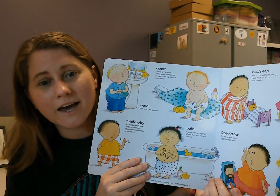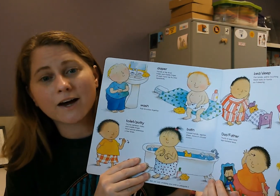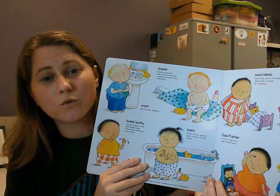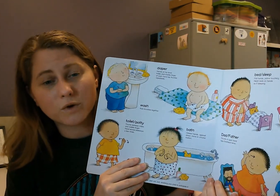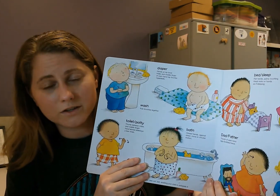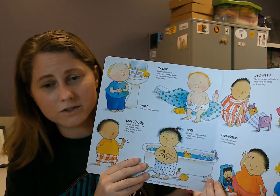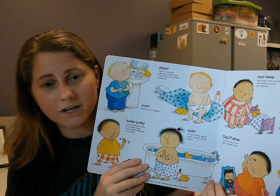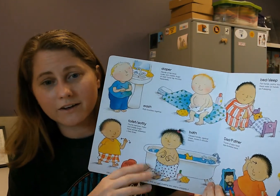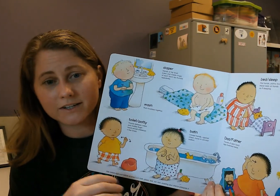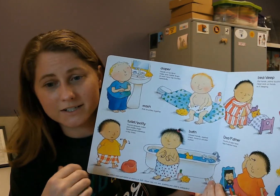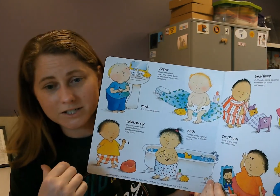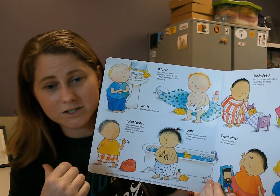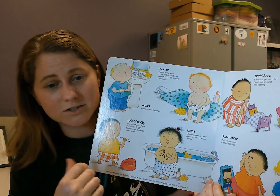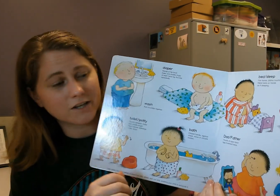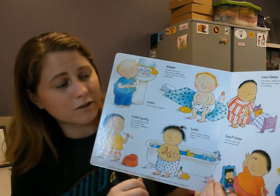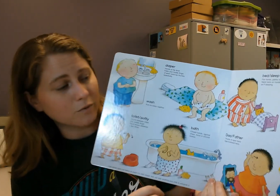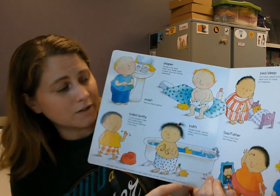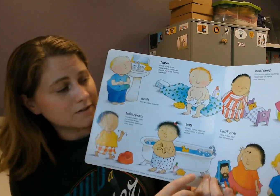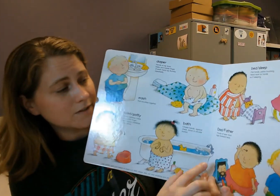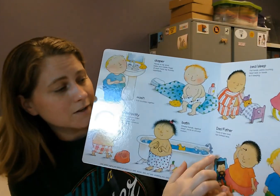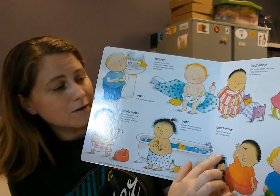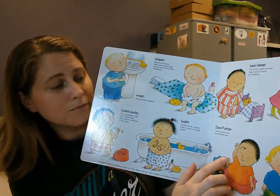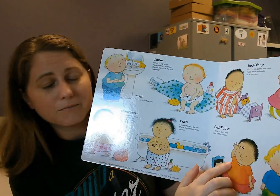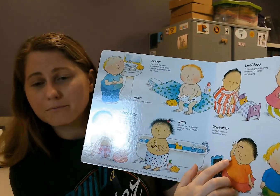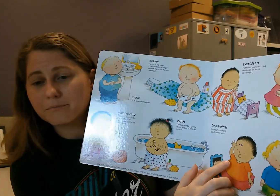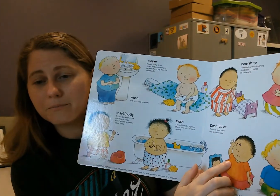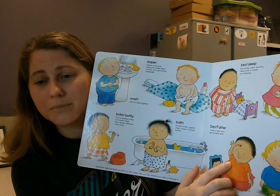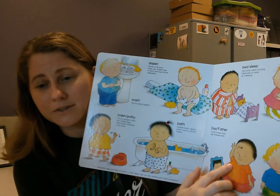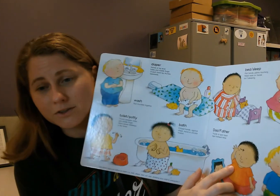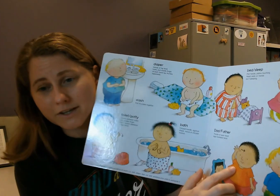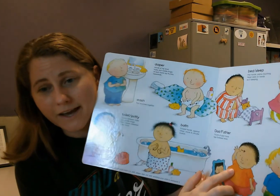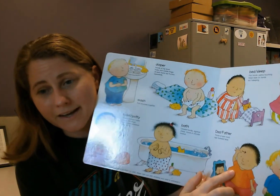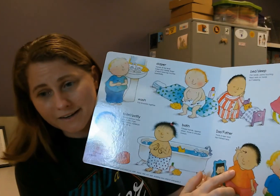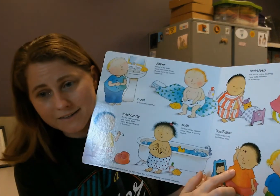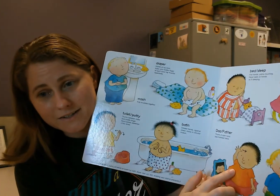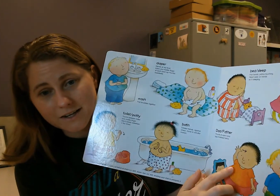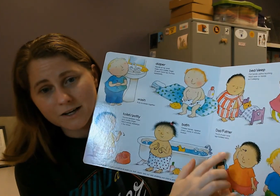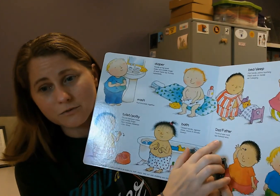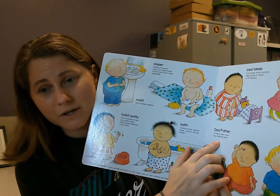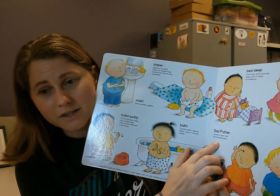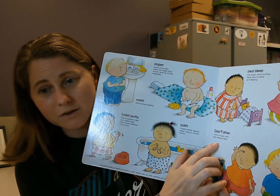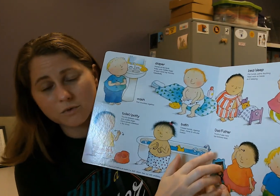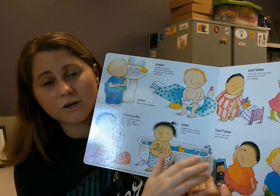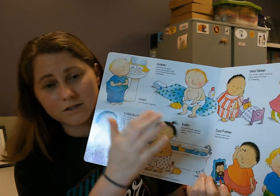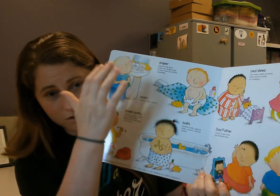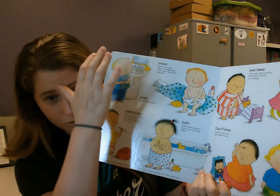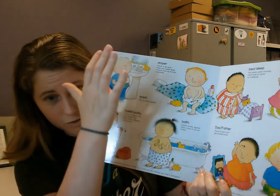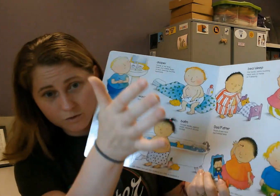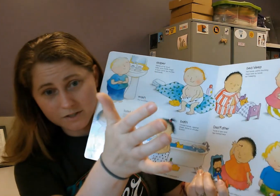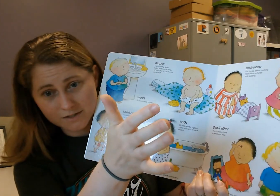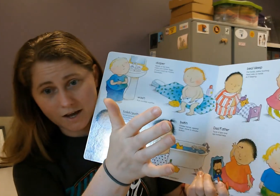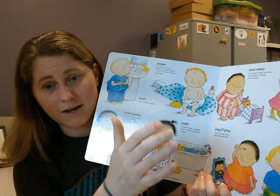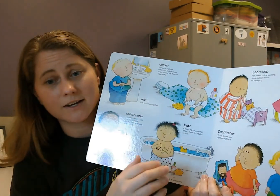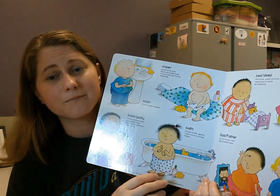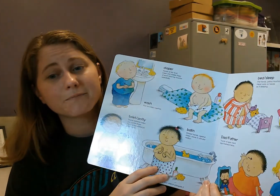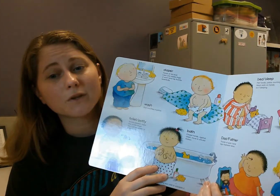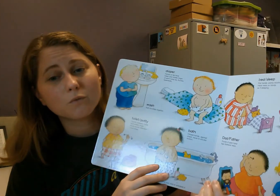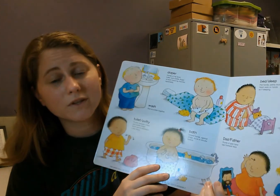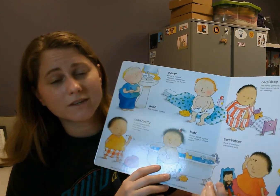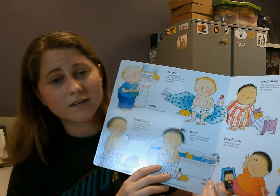at with your child in addition to the other ones. But look at it and read the words, do the sign with the